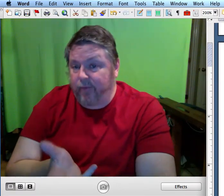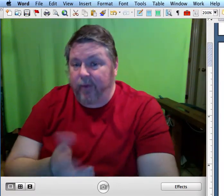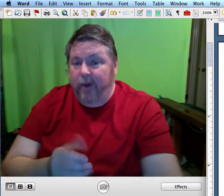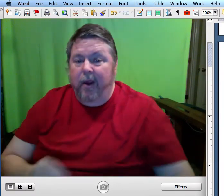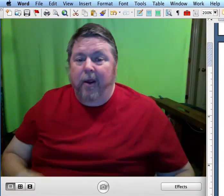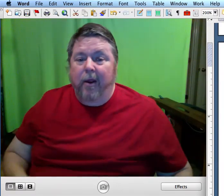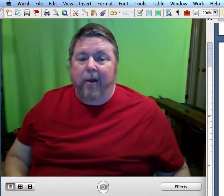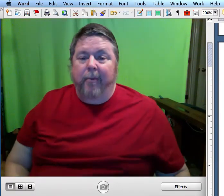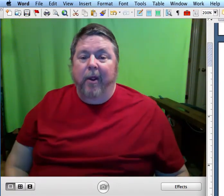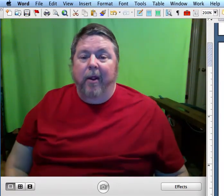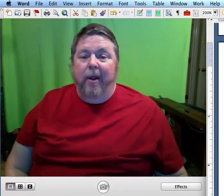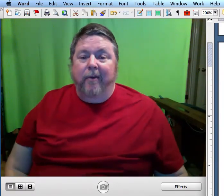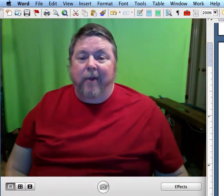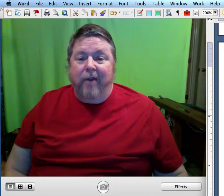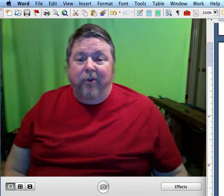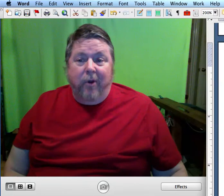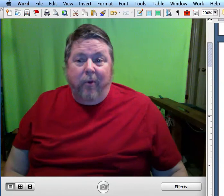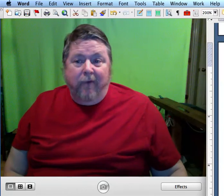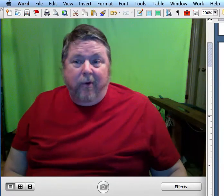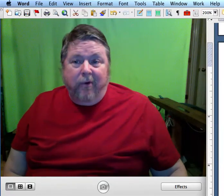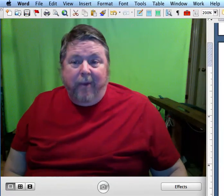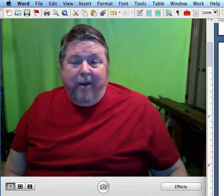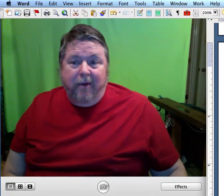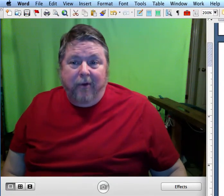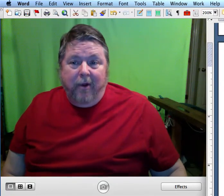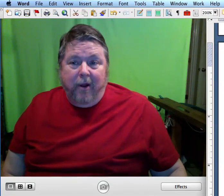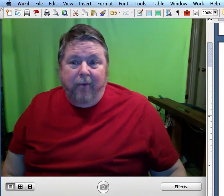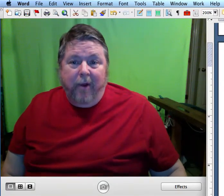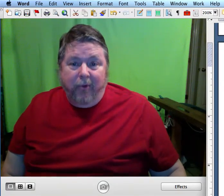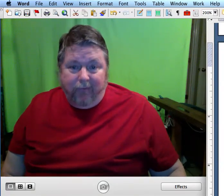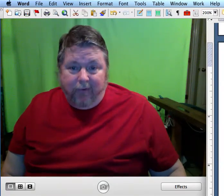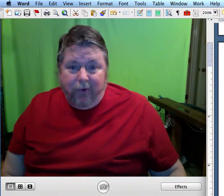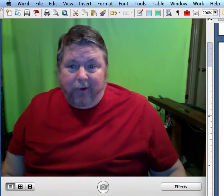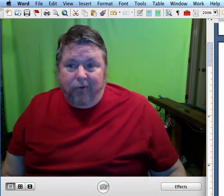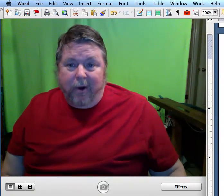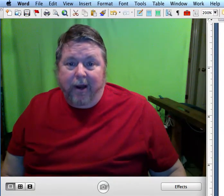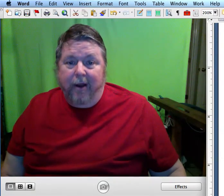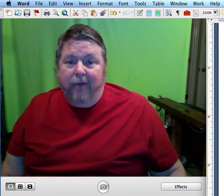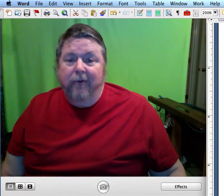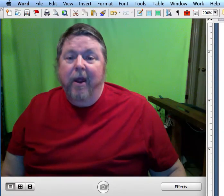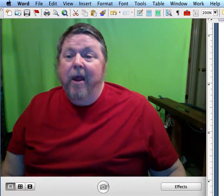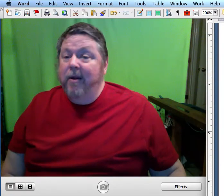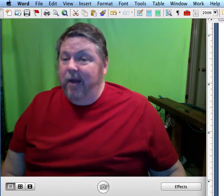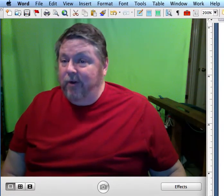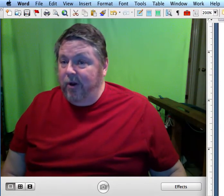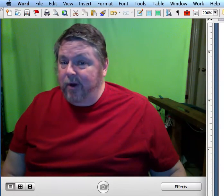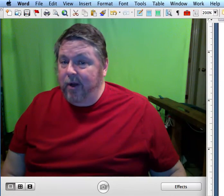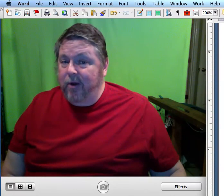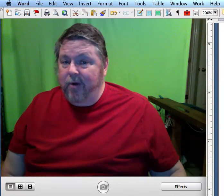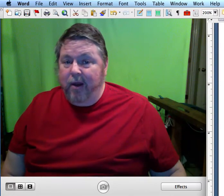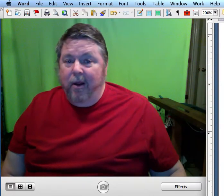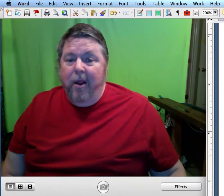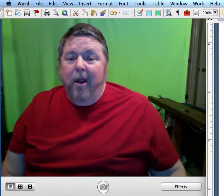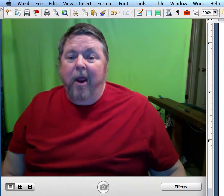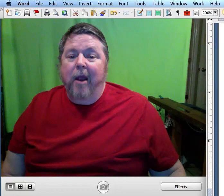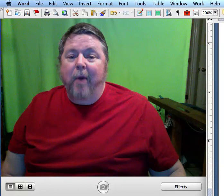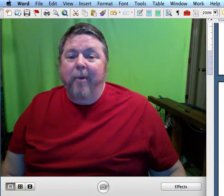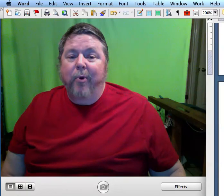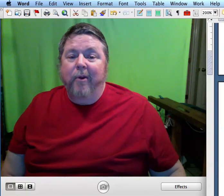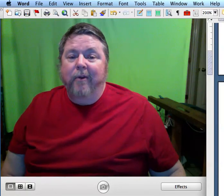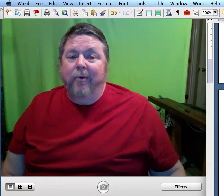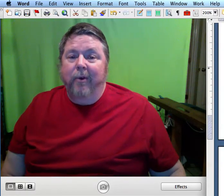it? And so that's usually what I focus my attention on when I'm reviewing your SWOT analysis. Did you do it? Great. And